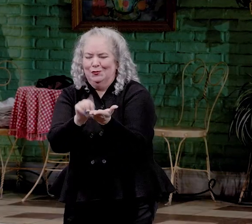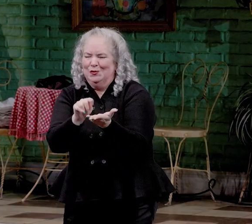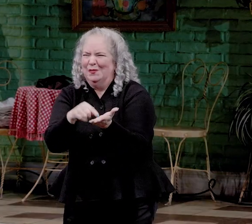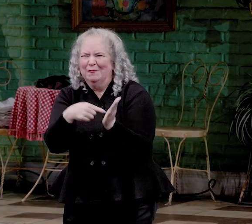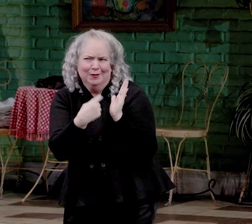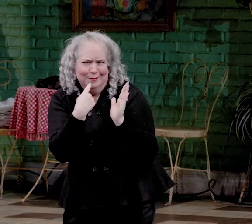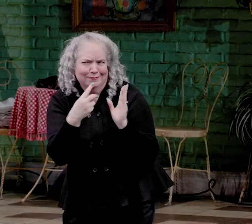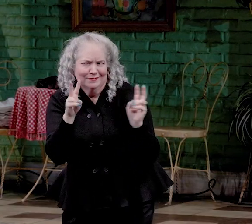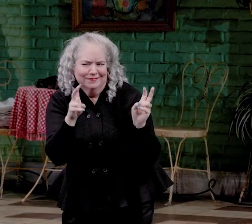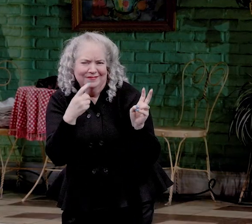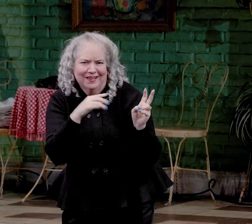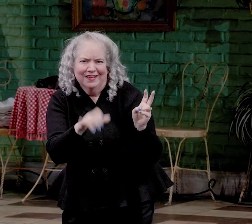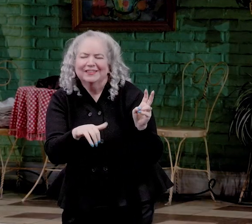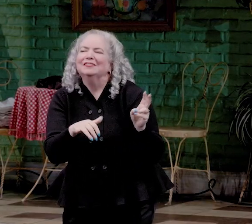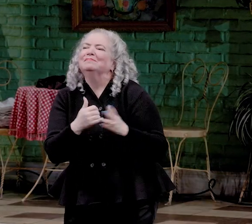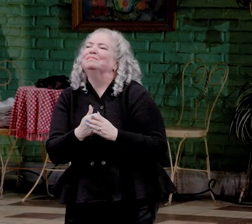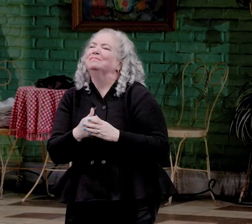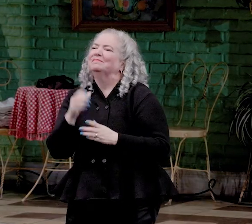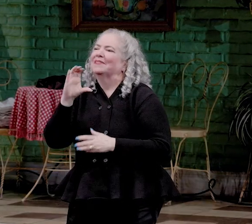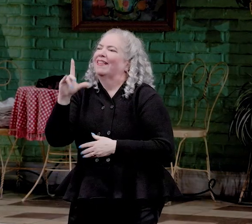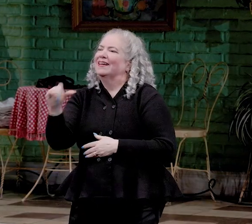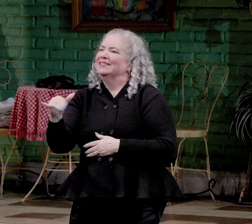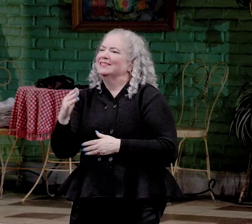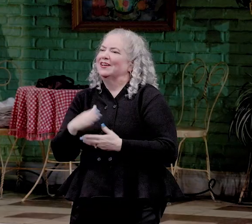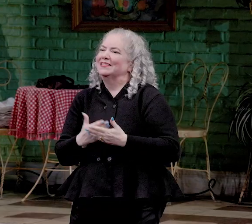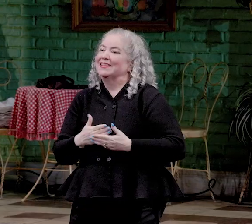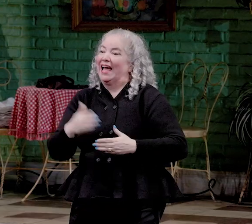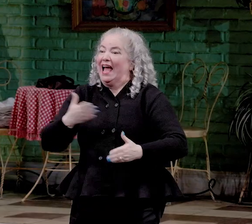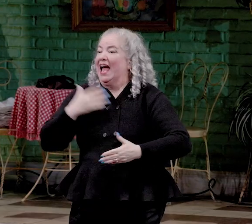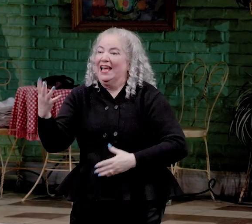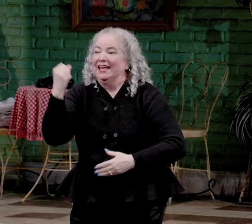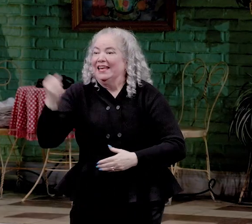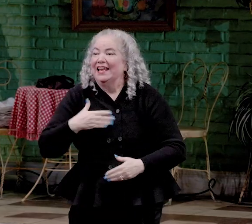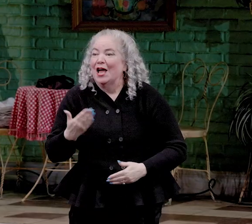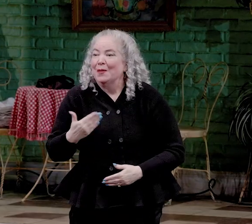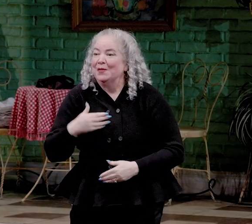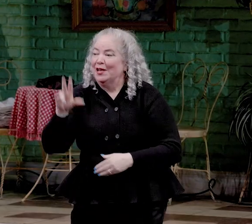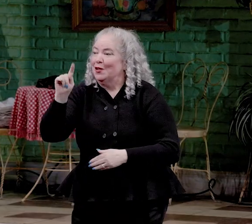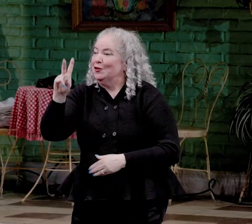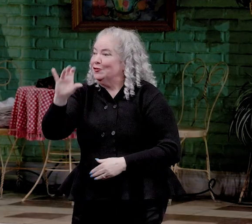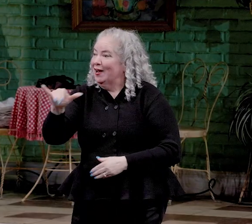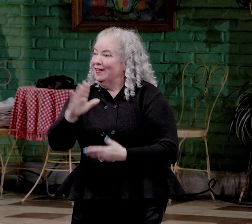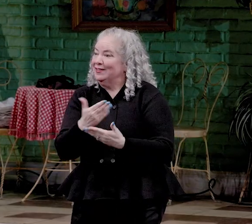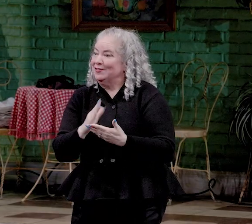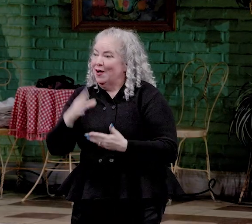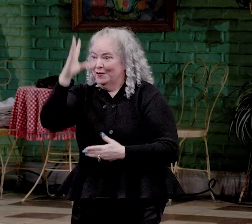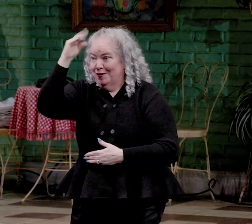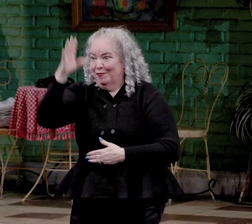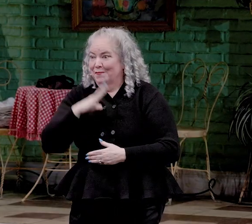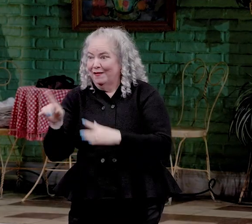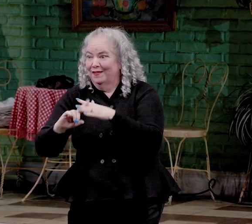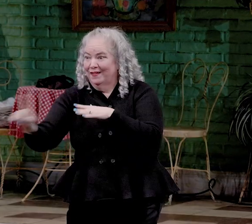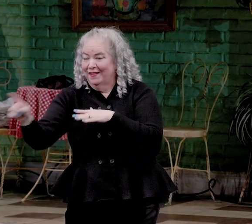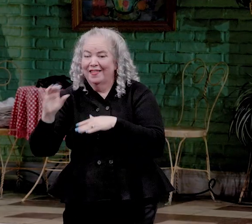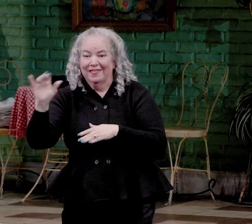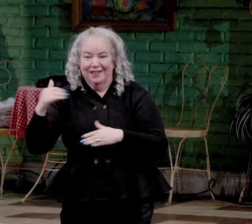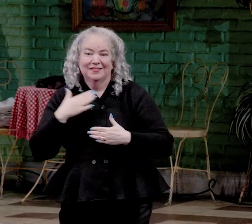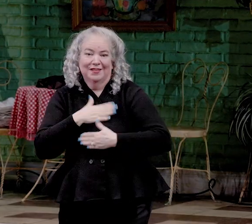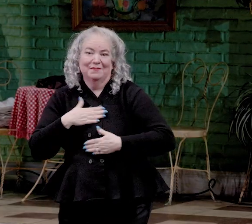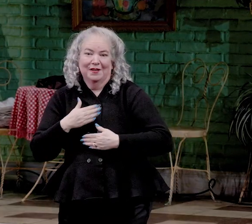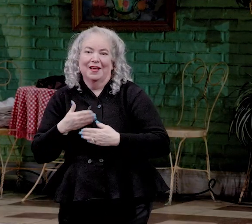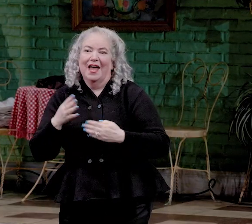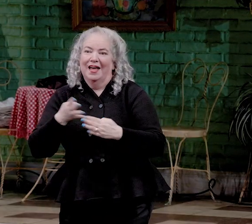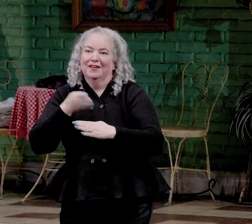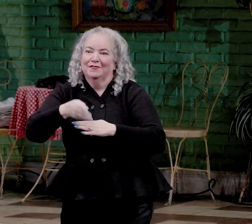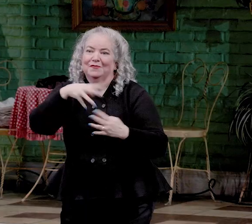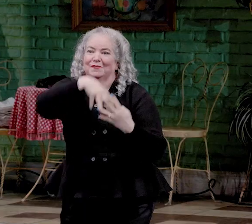Sun-Times. Classic songs include Get Happy, The Trolley Song, The Man That Got Away, That's Entertainment, and Over the